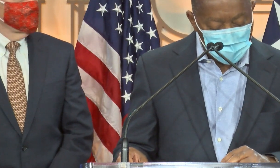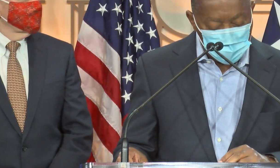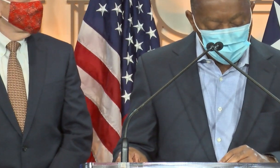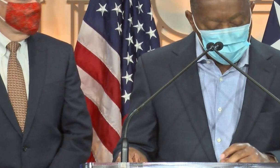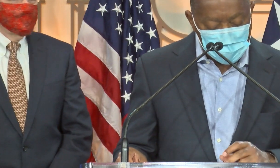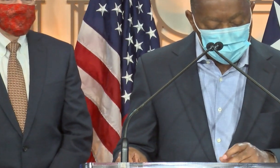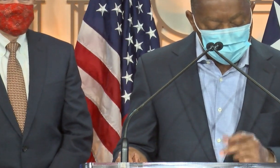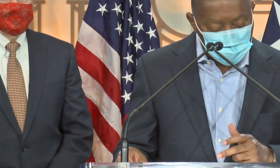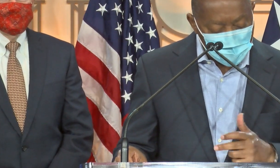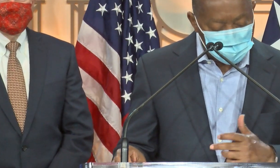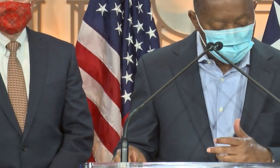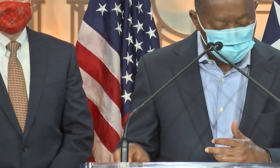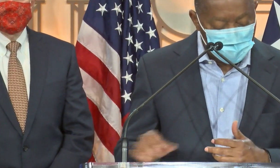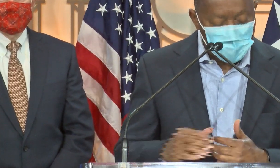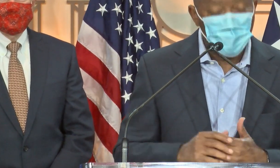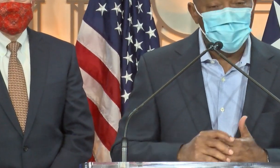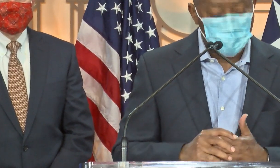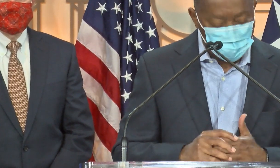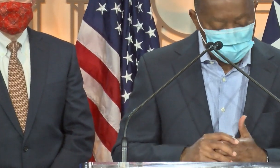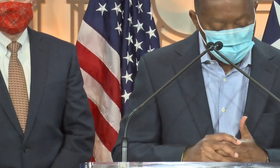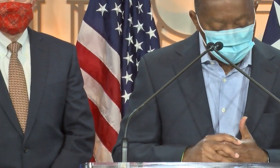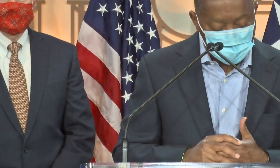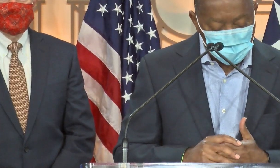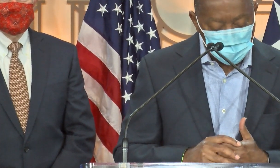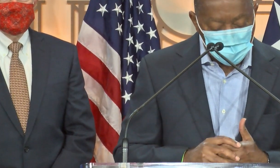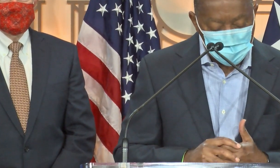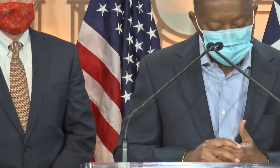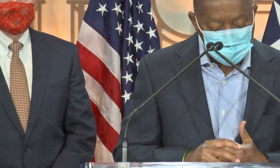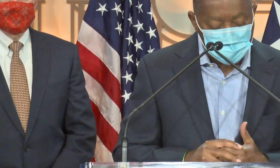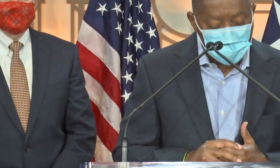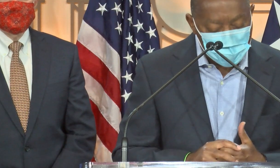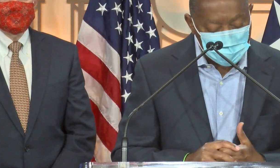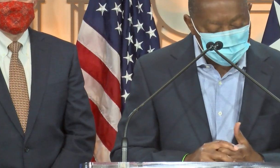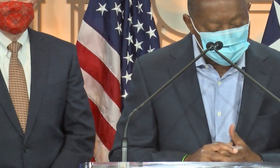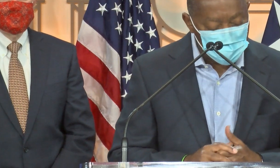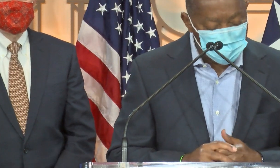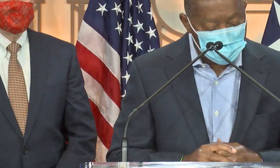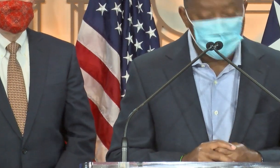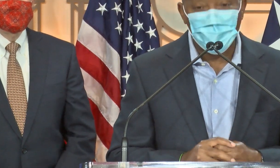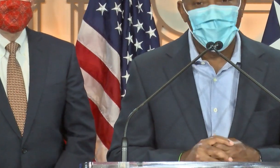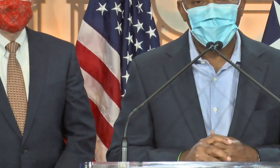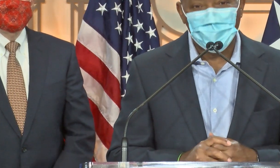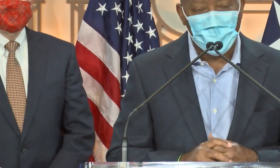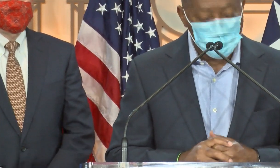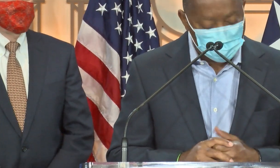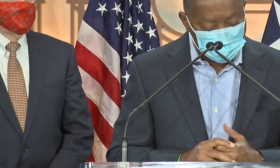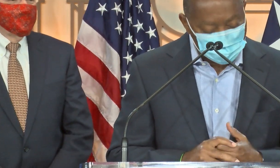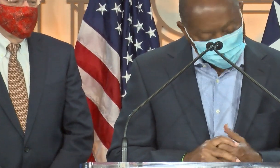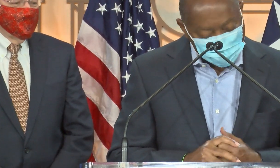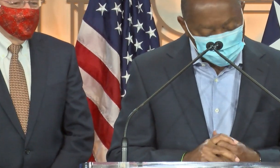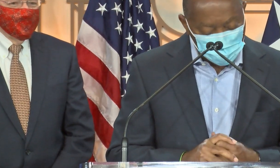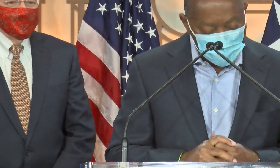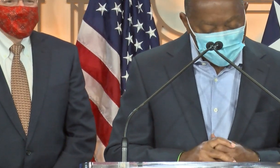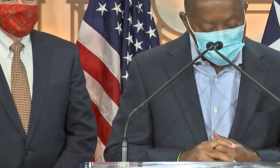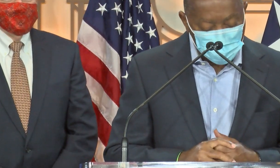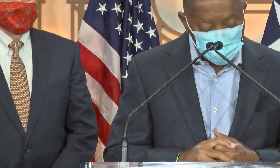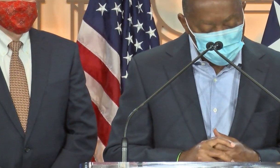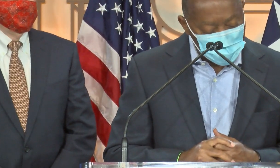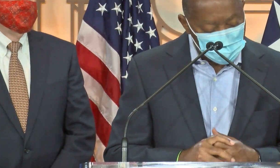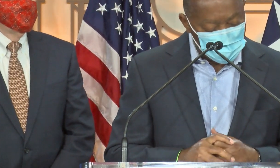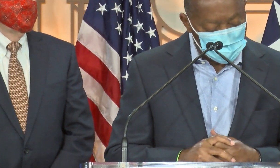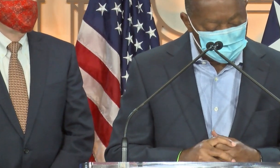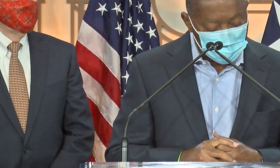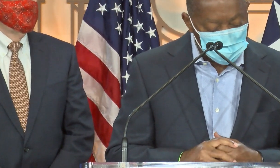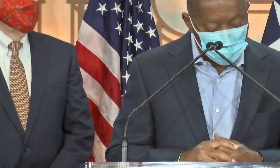behind on your holiday shopping, rest assured that our partners at Highland Village Shopping Center have